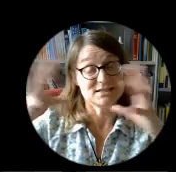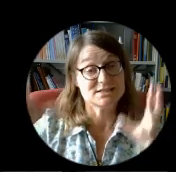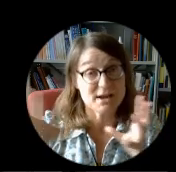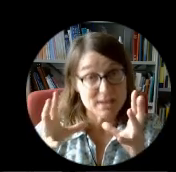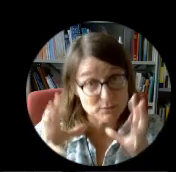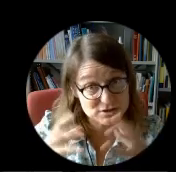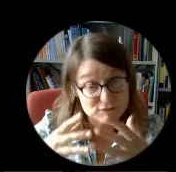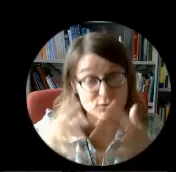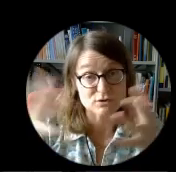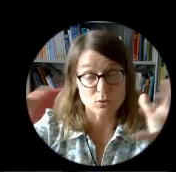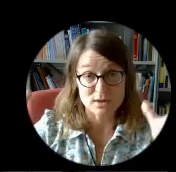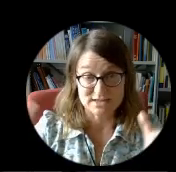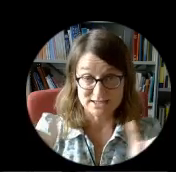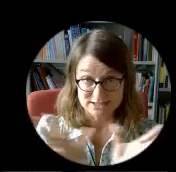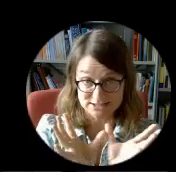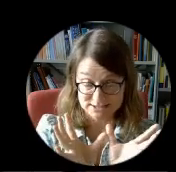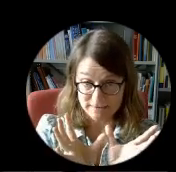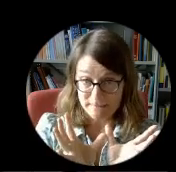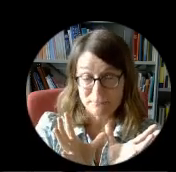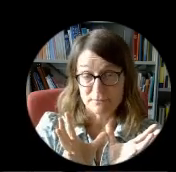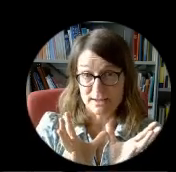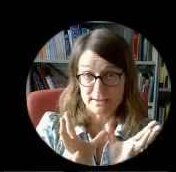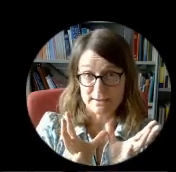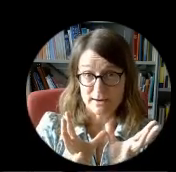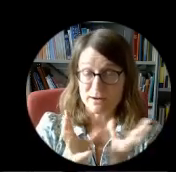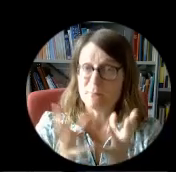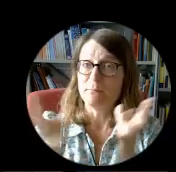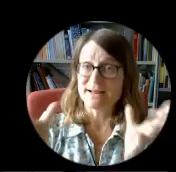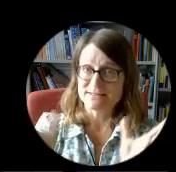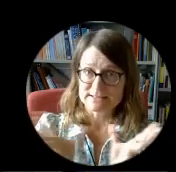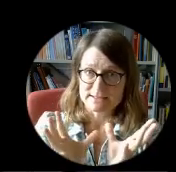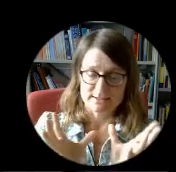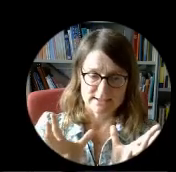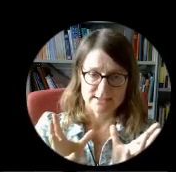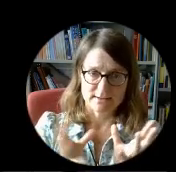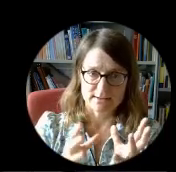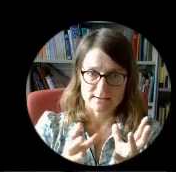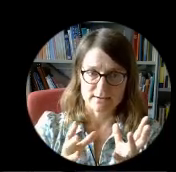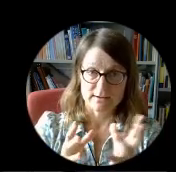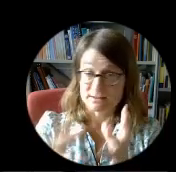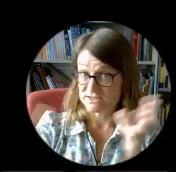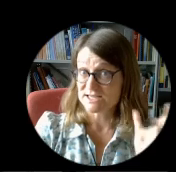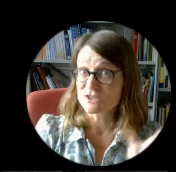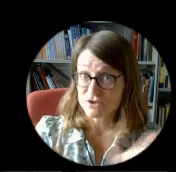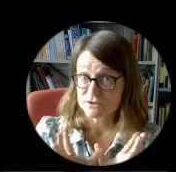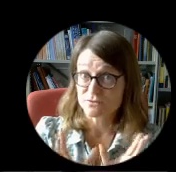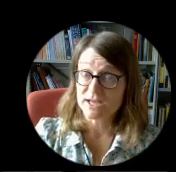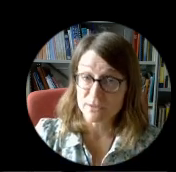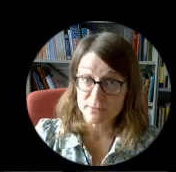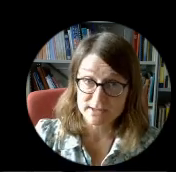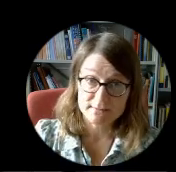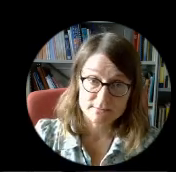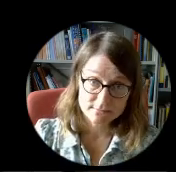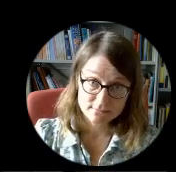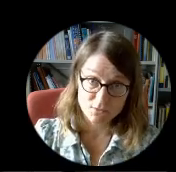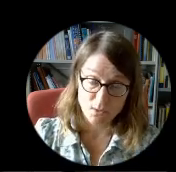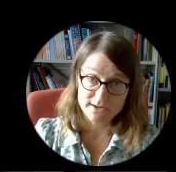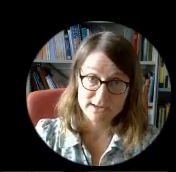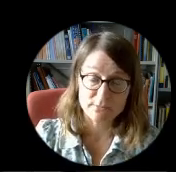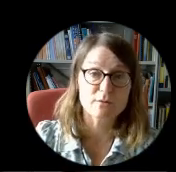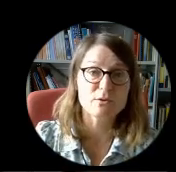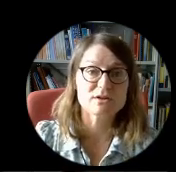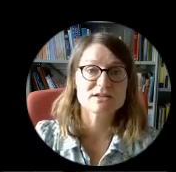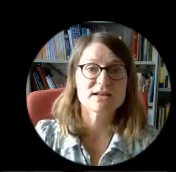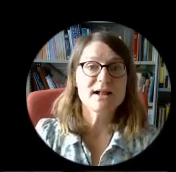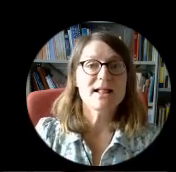that these sign languages, of course, always exist, are embedded in gestures of the wider